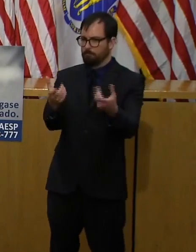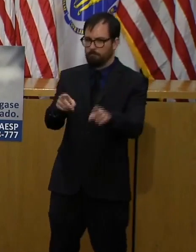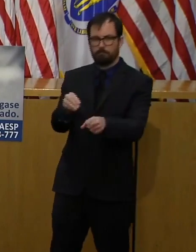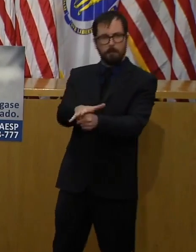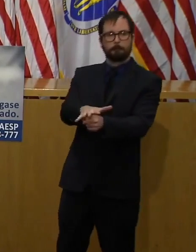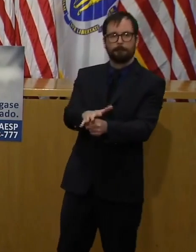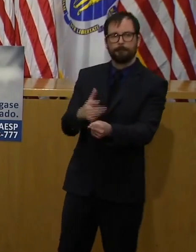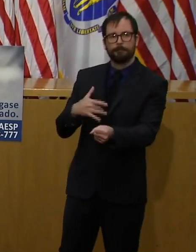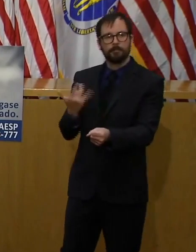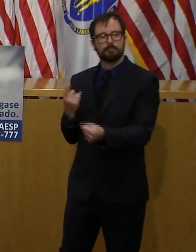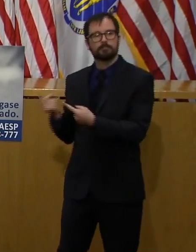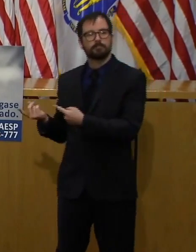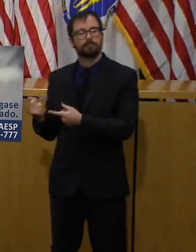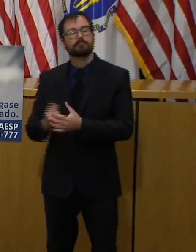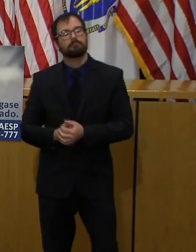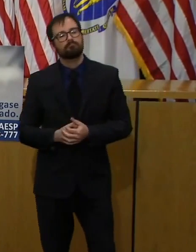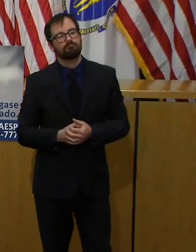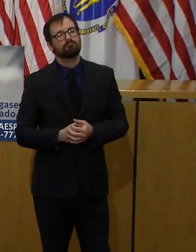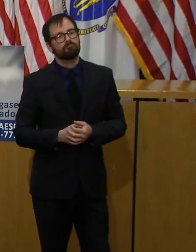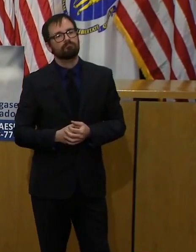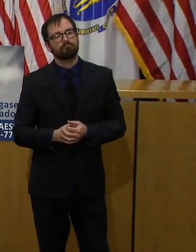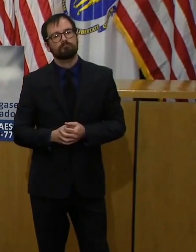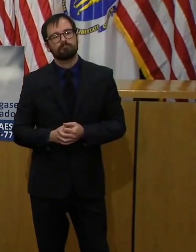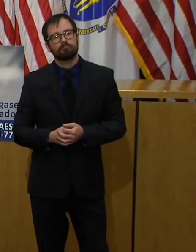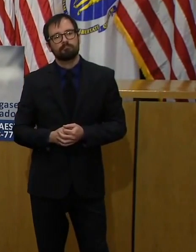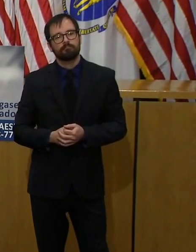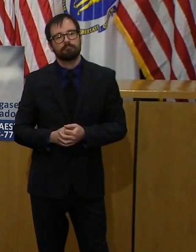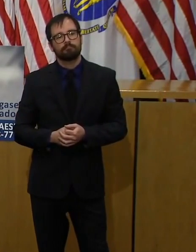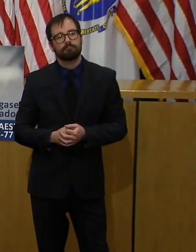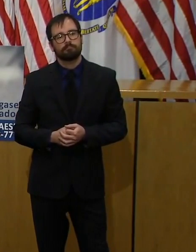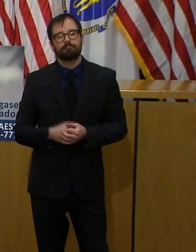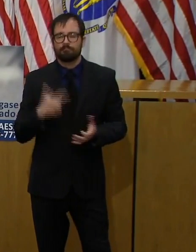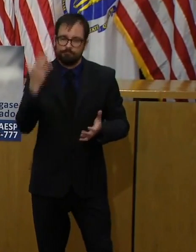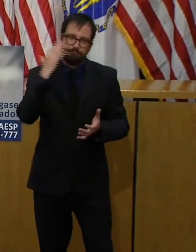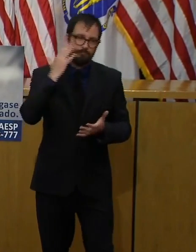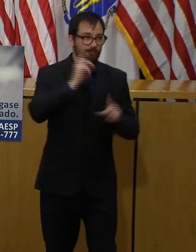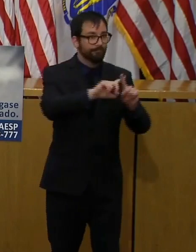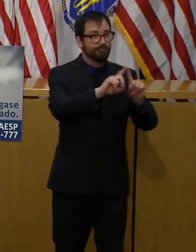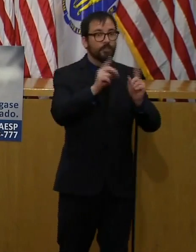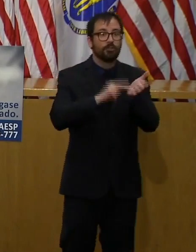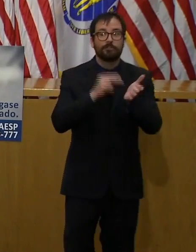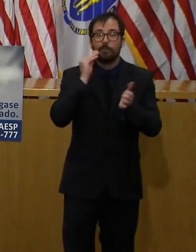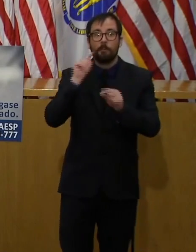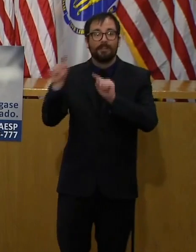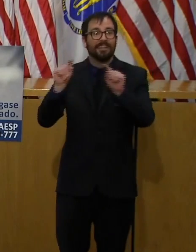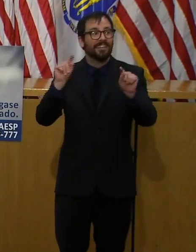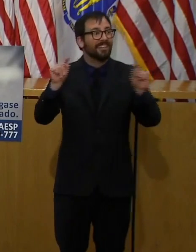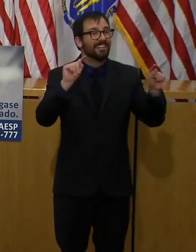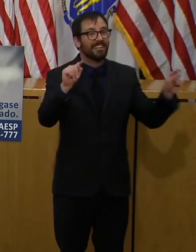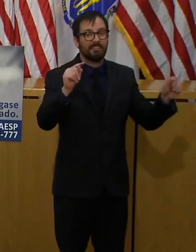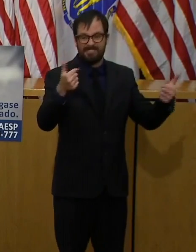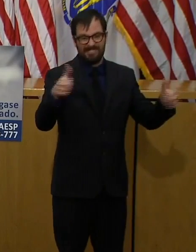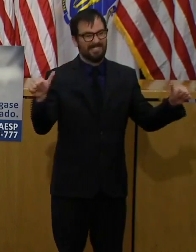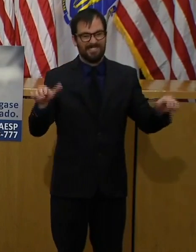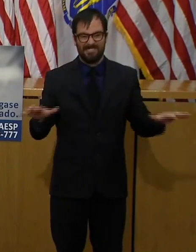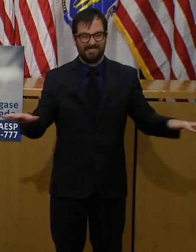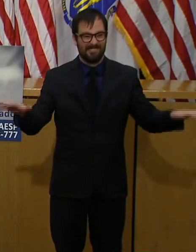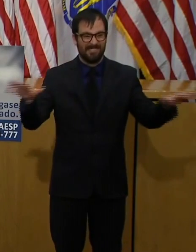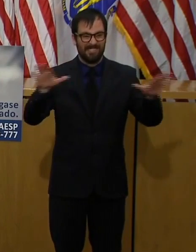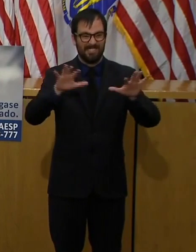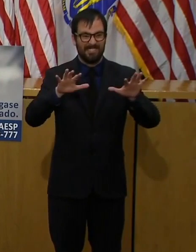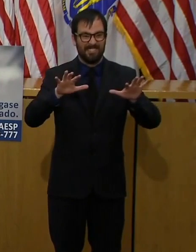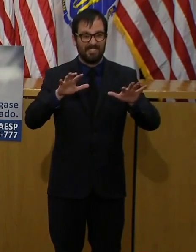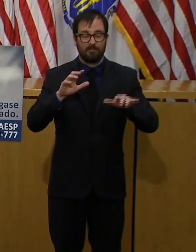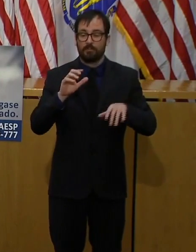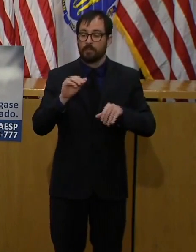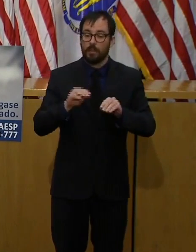things we know about nursing homes is it can spread very quickly. Belmont Manor,